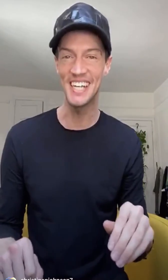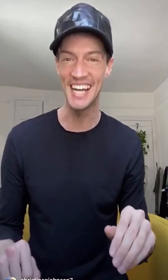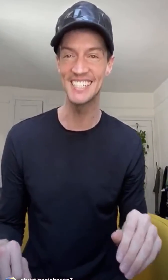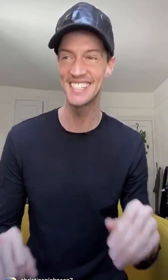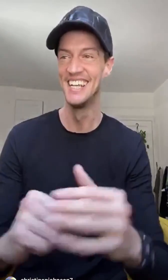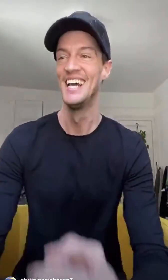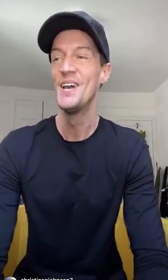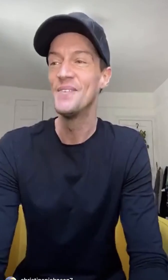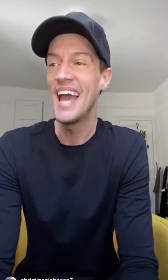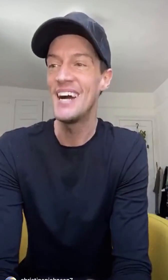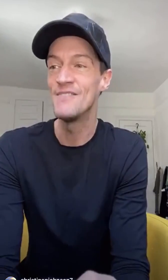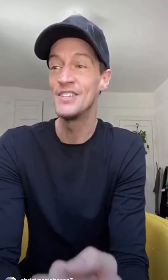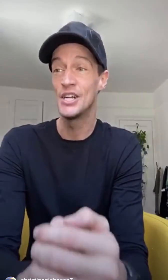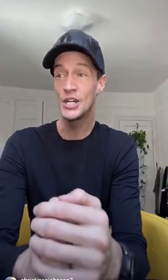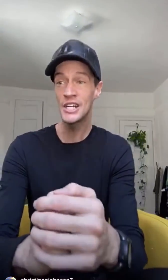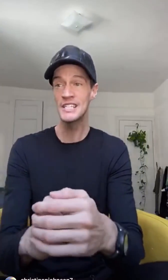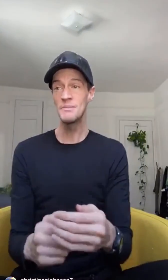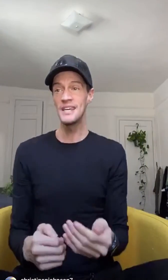have breakfast, try lunch,